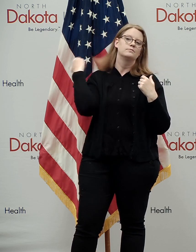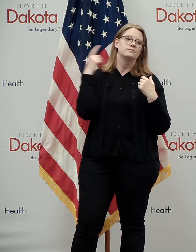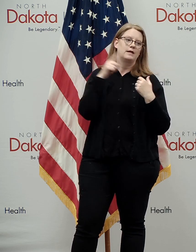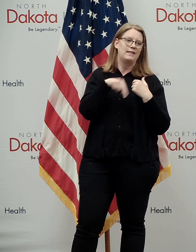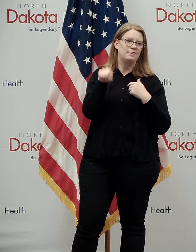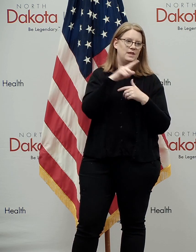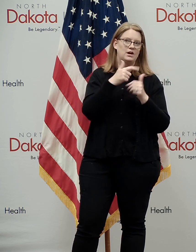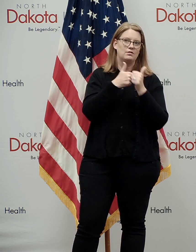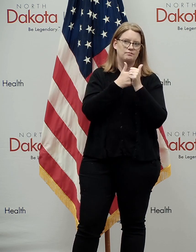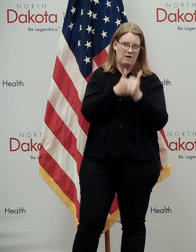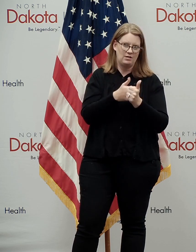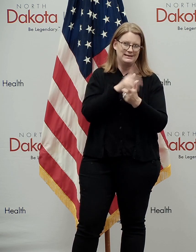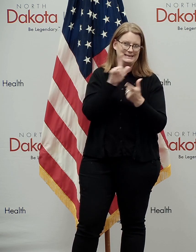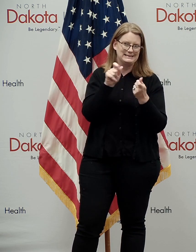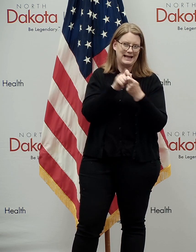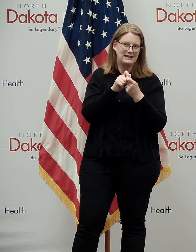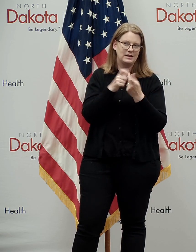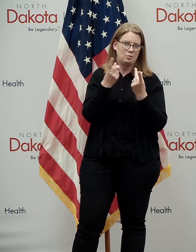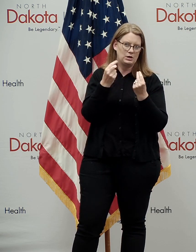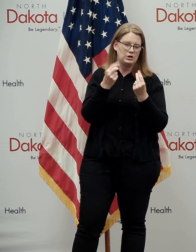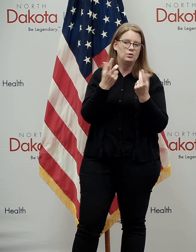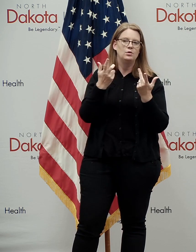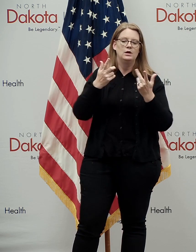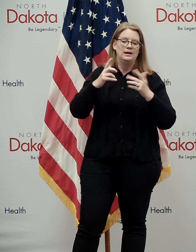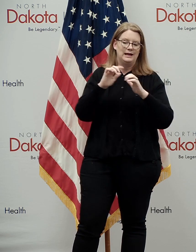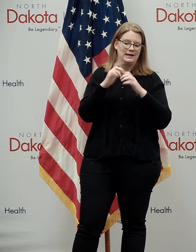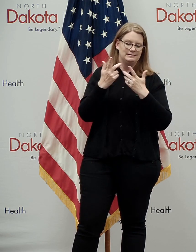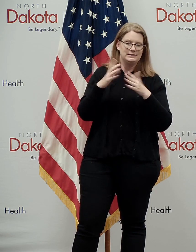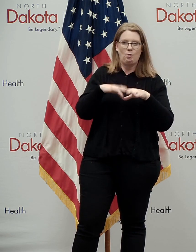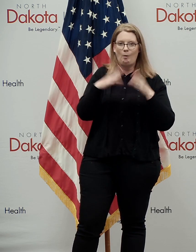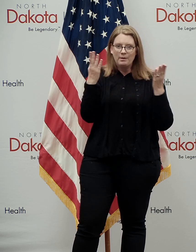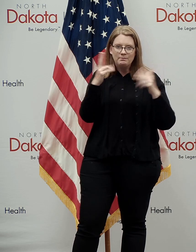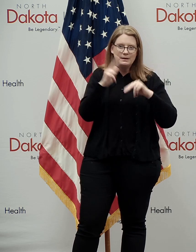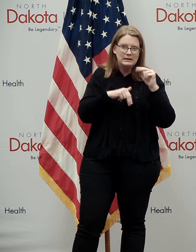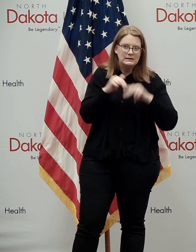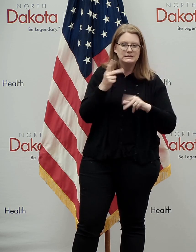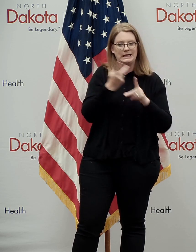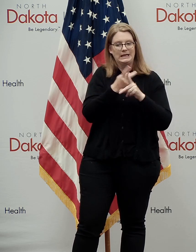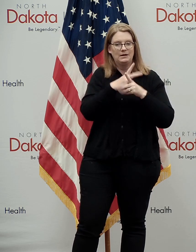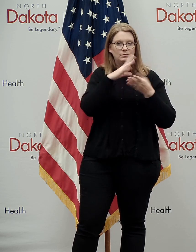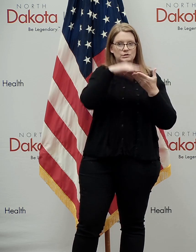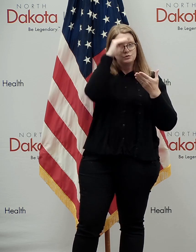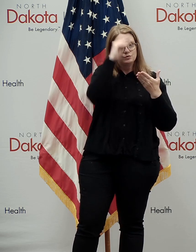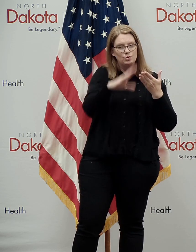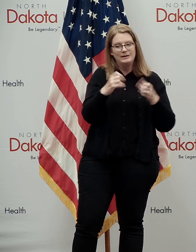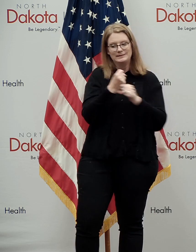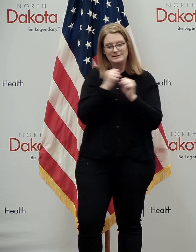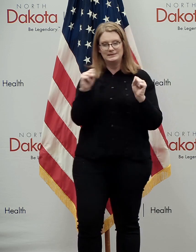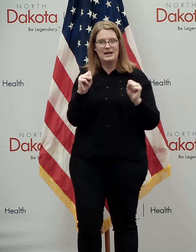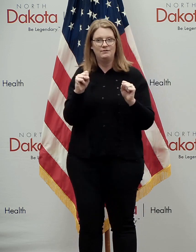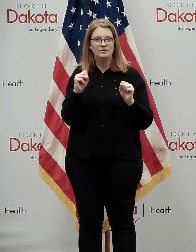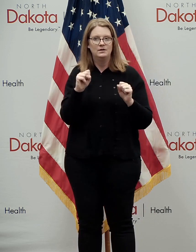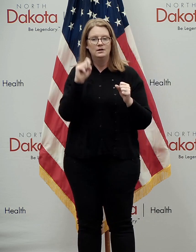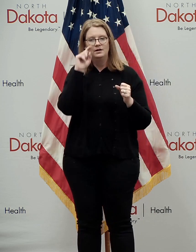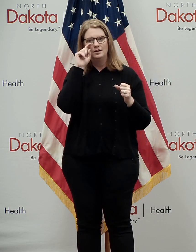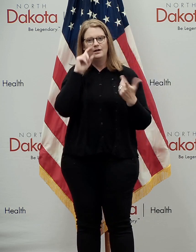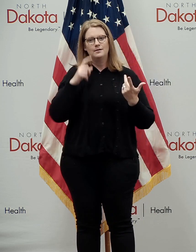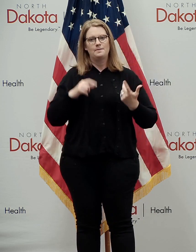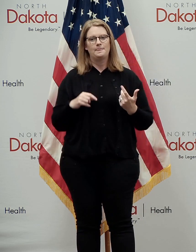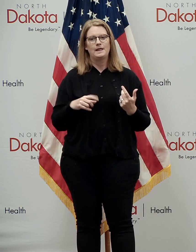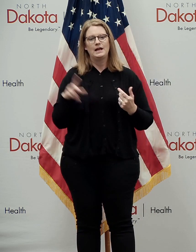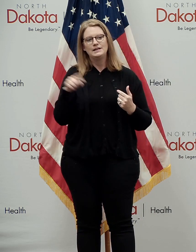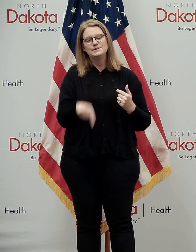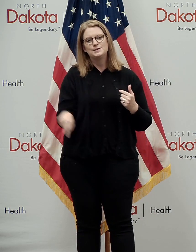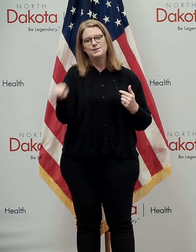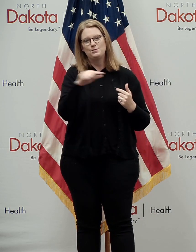do to open their buildings safely and to keep their students and staff safe and their families safe when they go home at night. So as you are